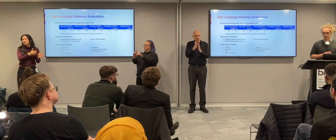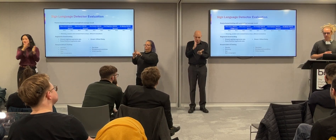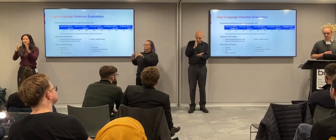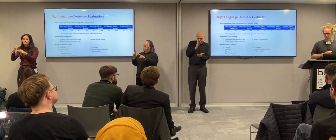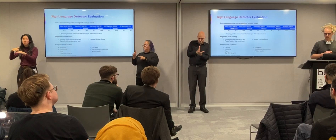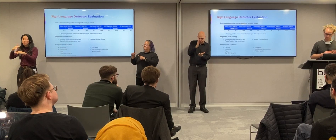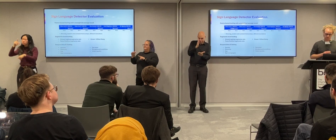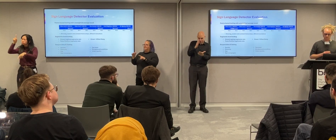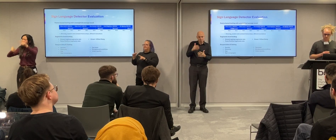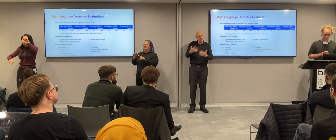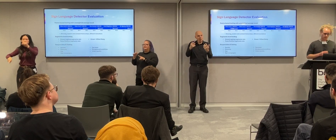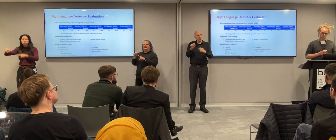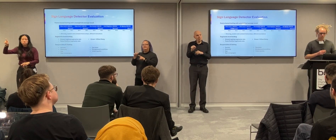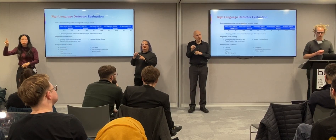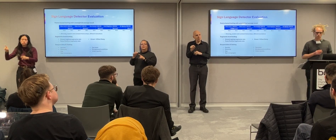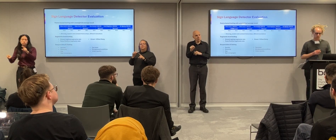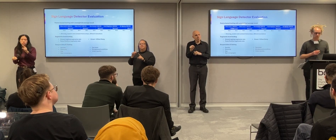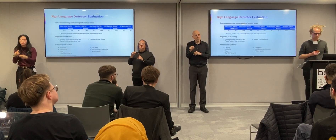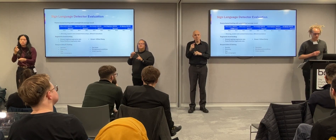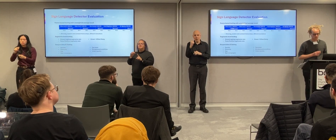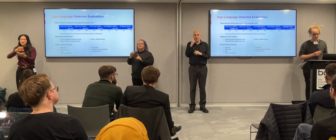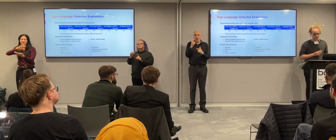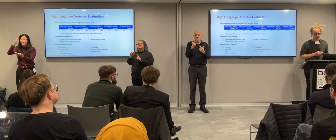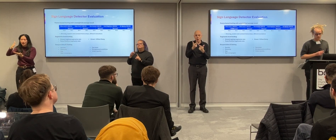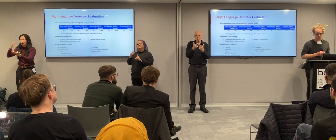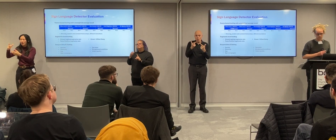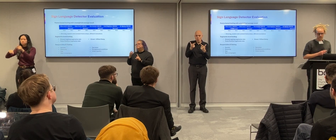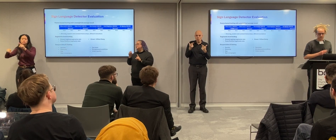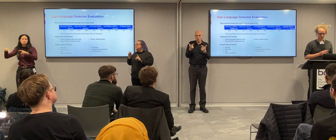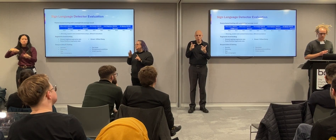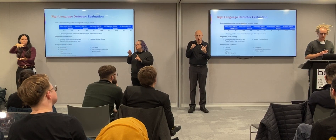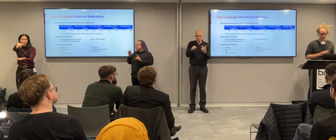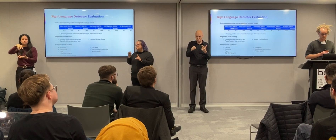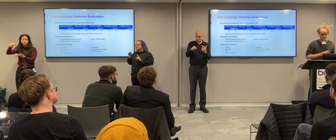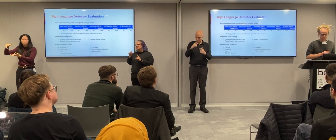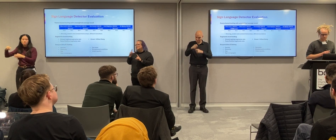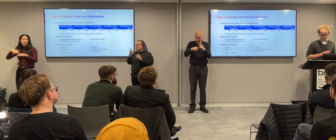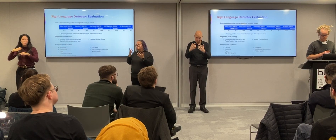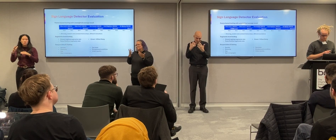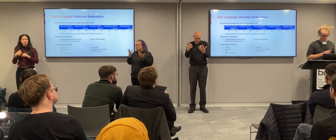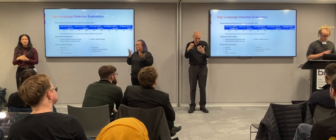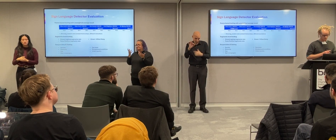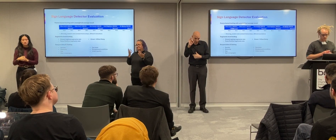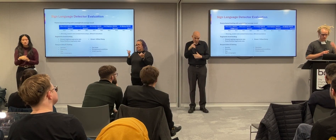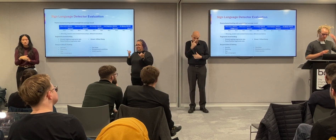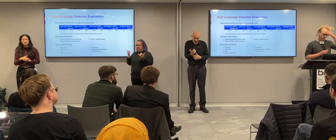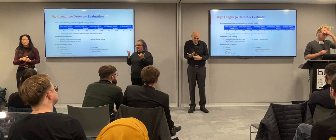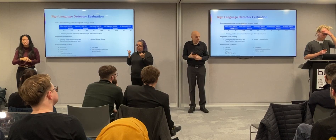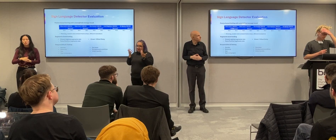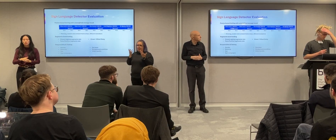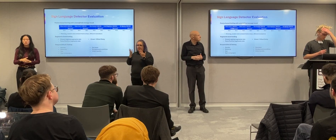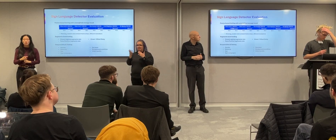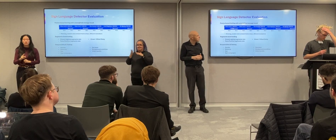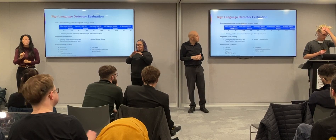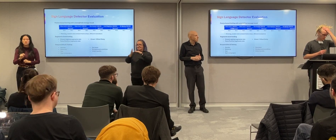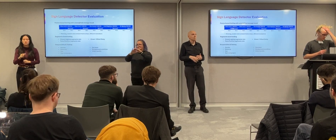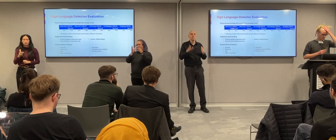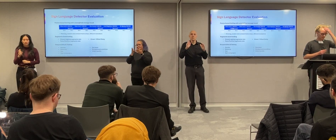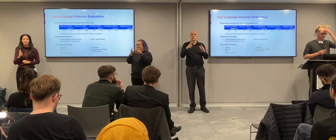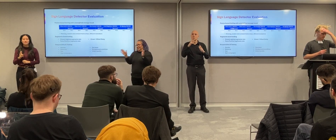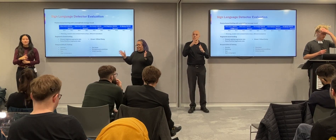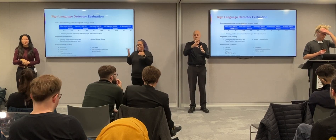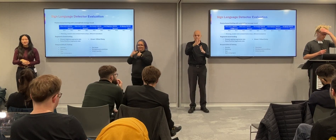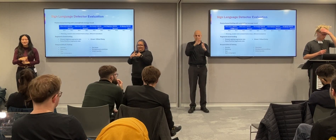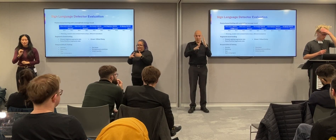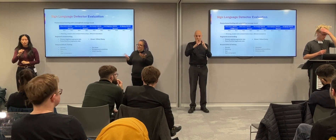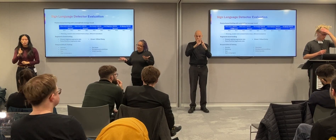data sources that are more and more becoming publicly available, right? So here for the sign language